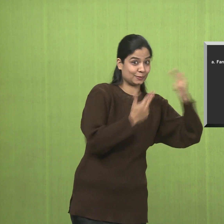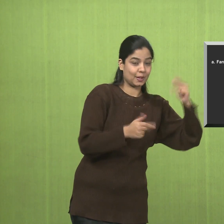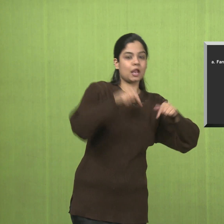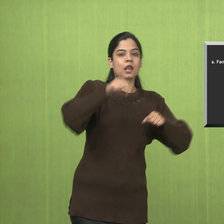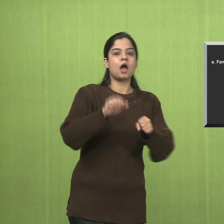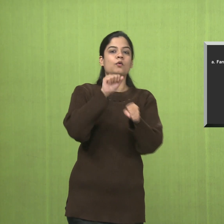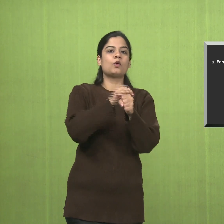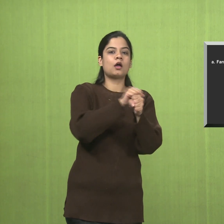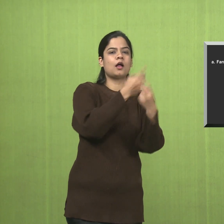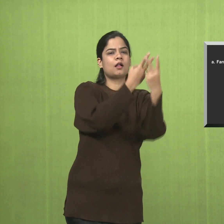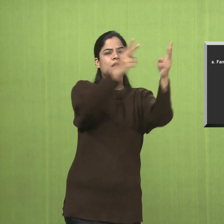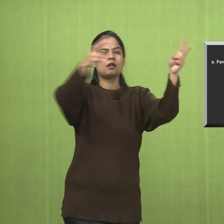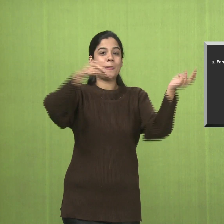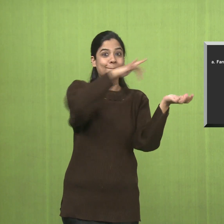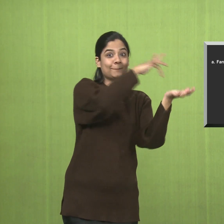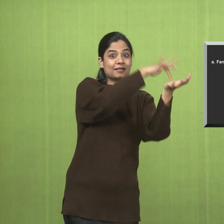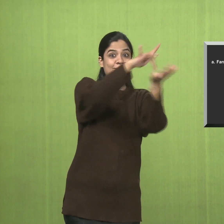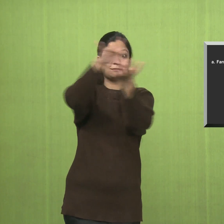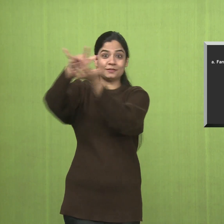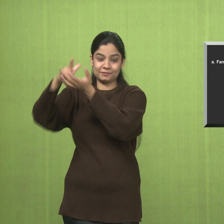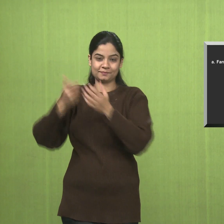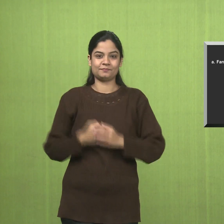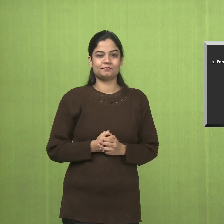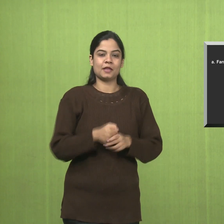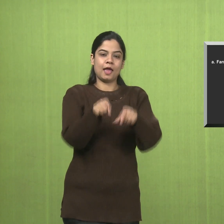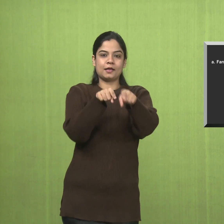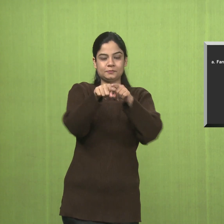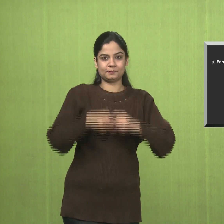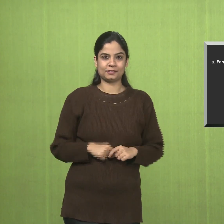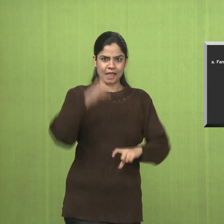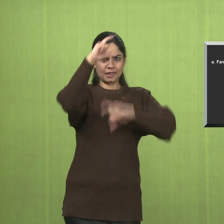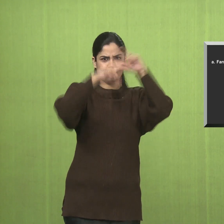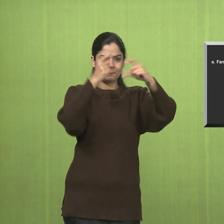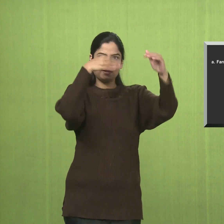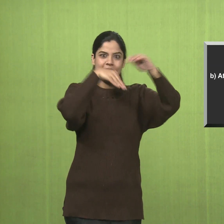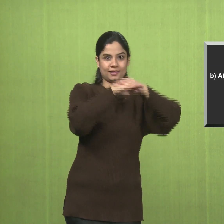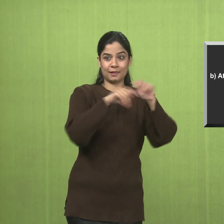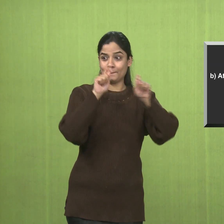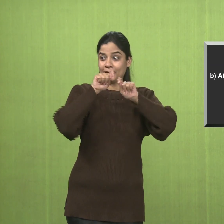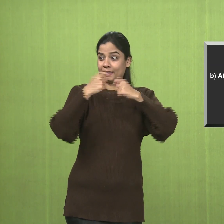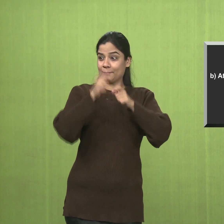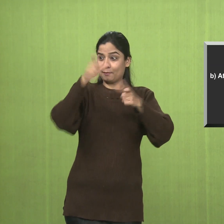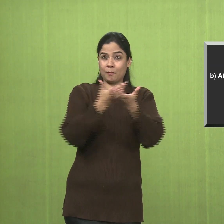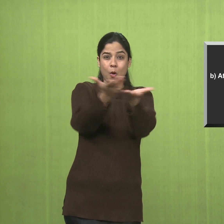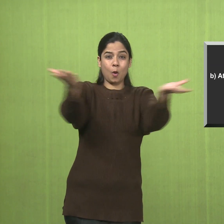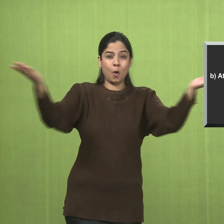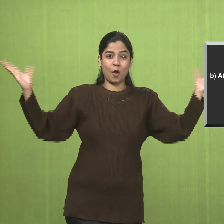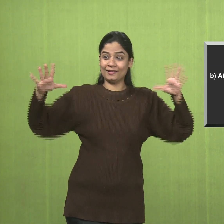We have understood about the farm. Now let's discuss about workplaces, different workspaces. When you're working in a company, a lot